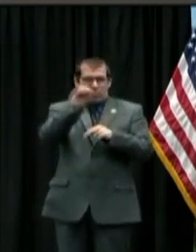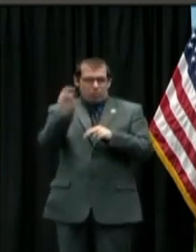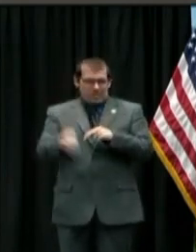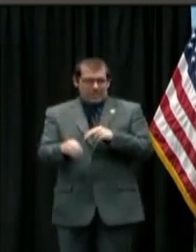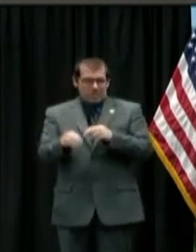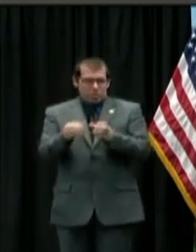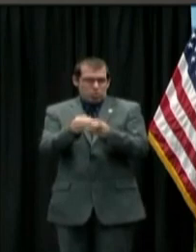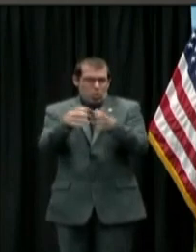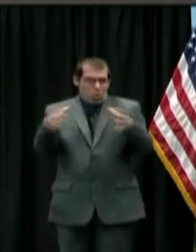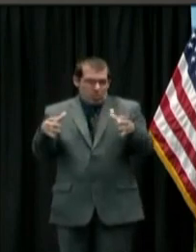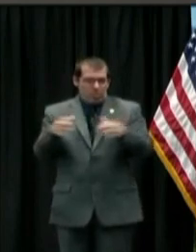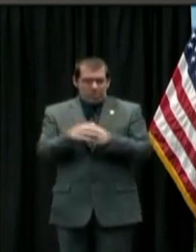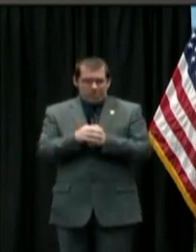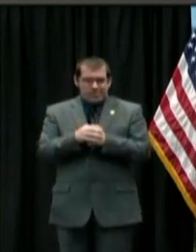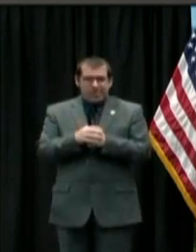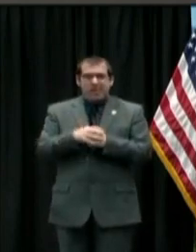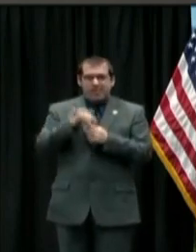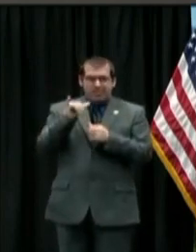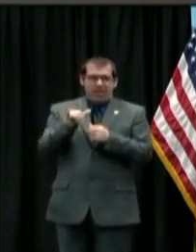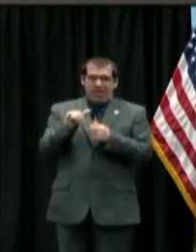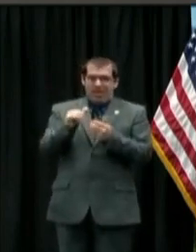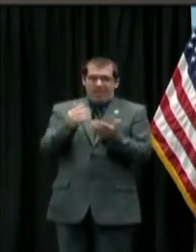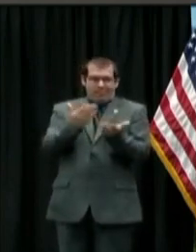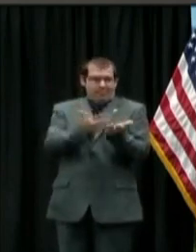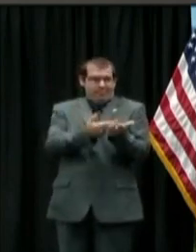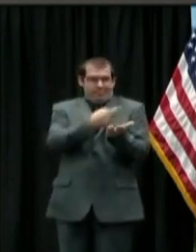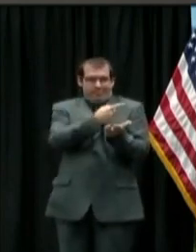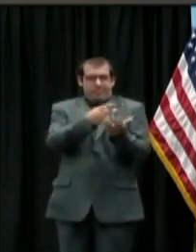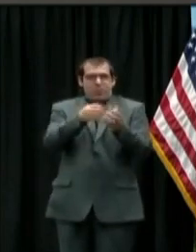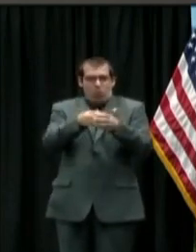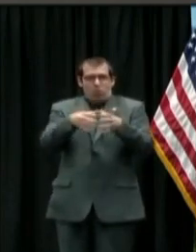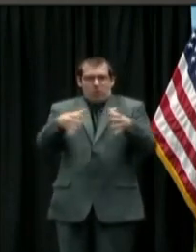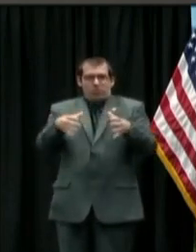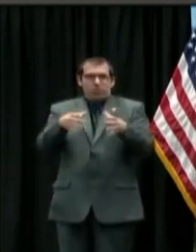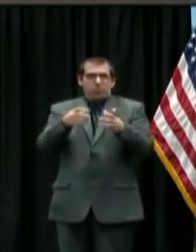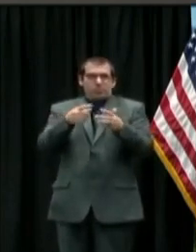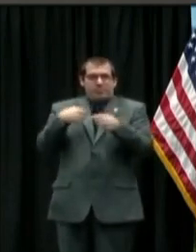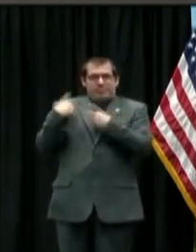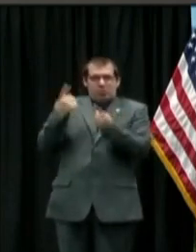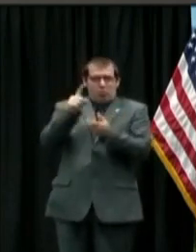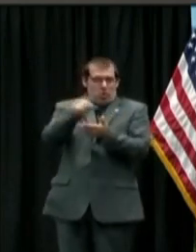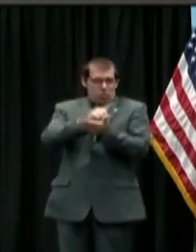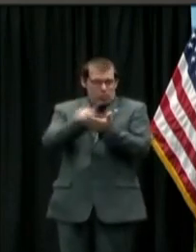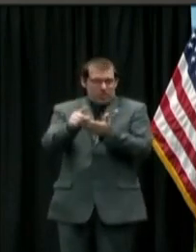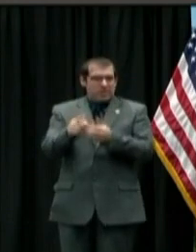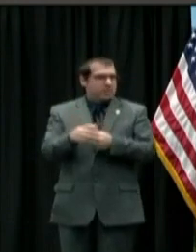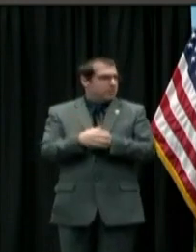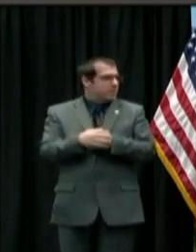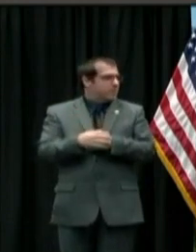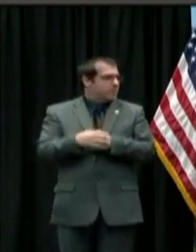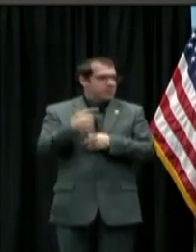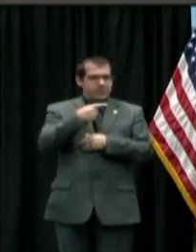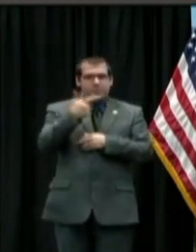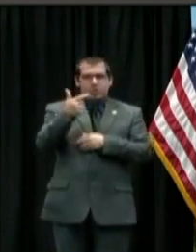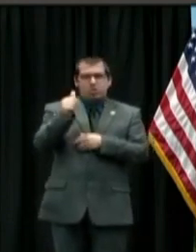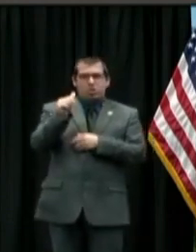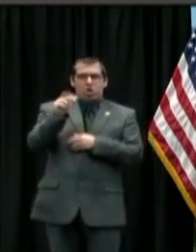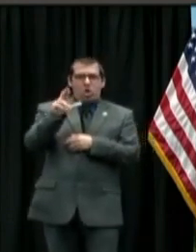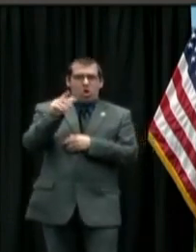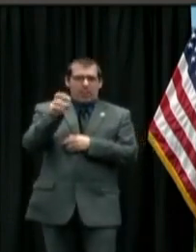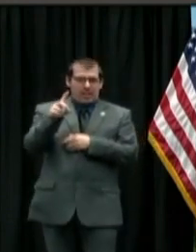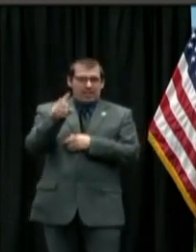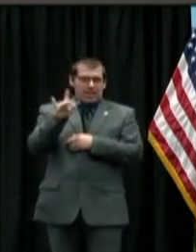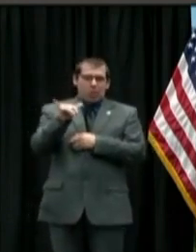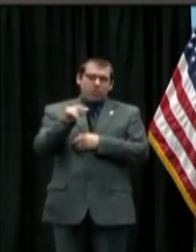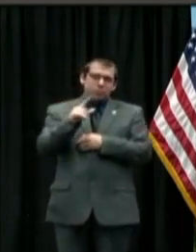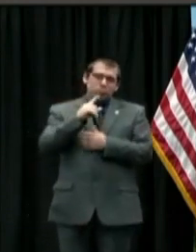so that shows progression, growth rate over a week, and here Garland County is doing pretty